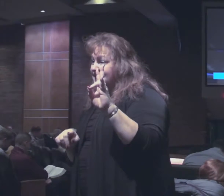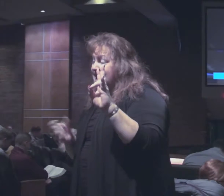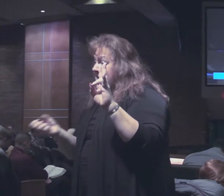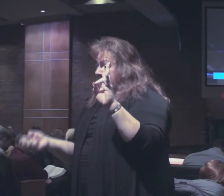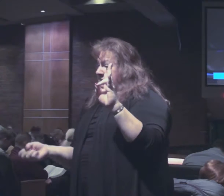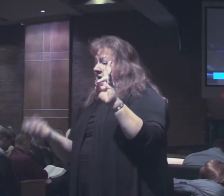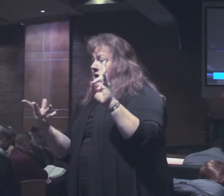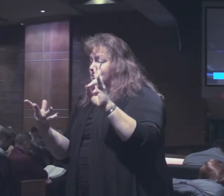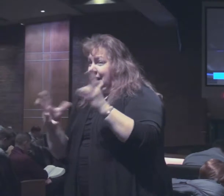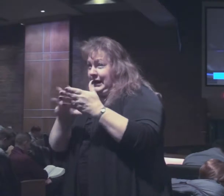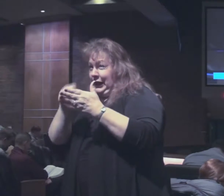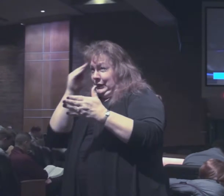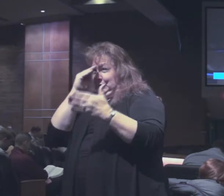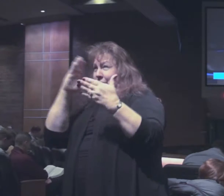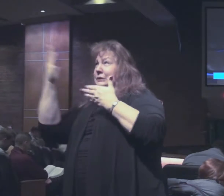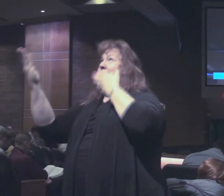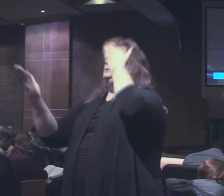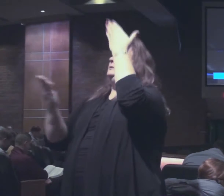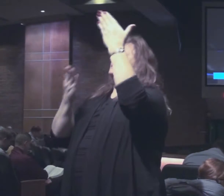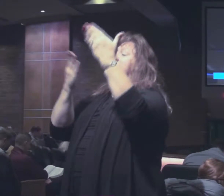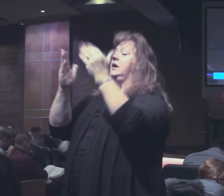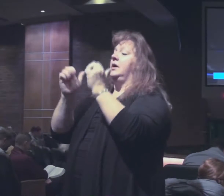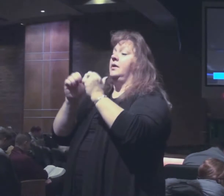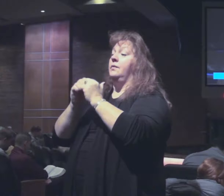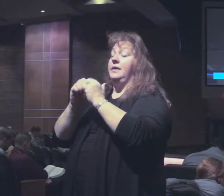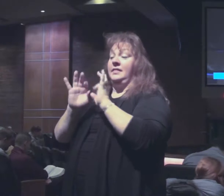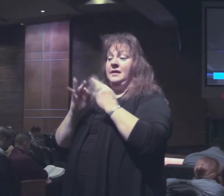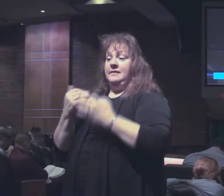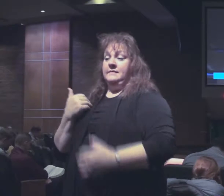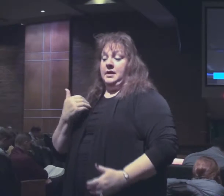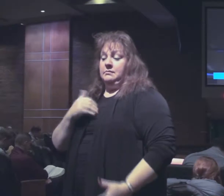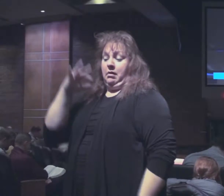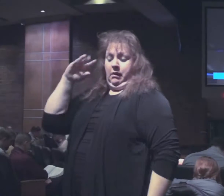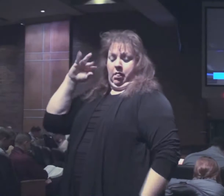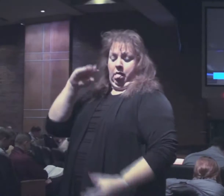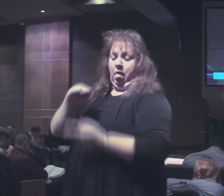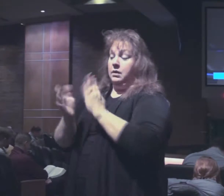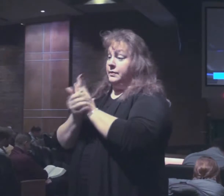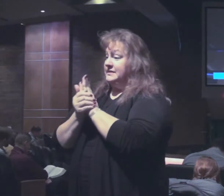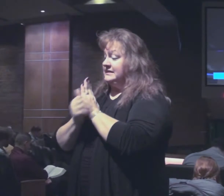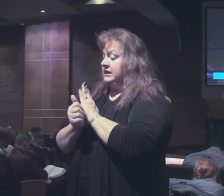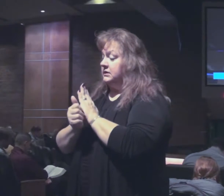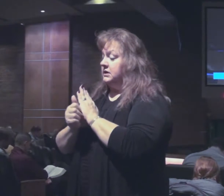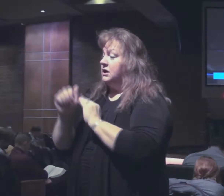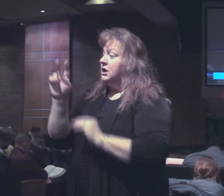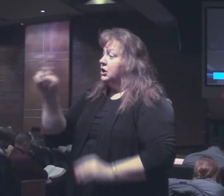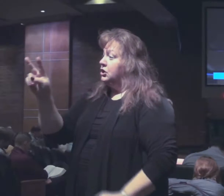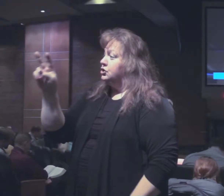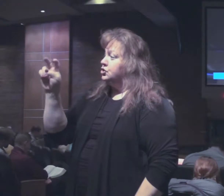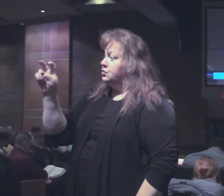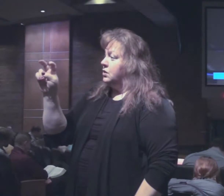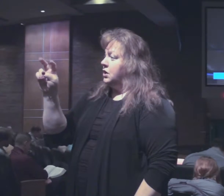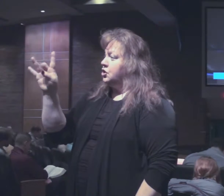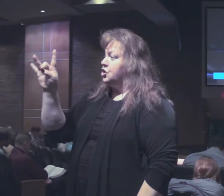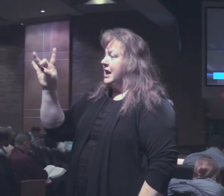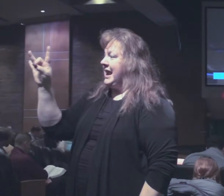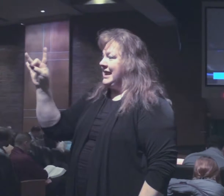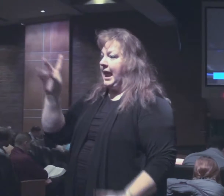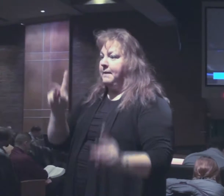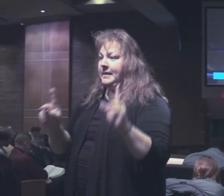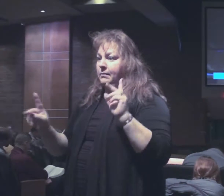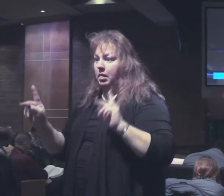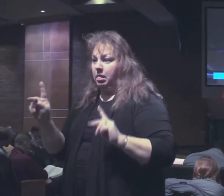who were trained in singing to the Lord with their relatives, all who were skillful, was 288.